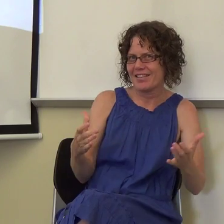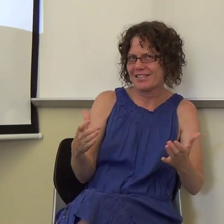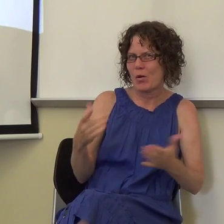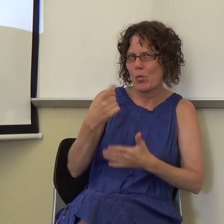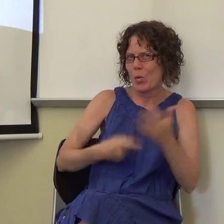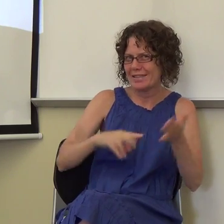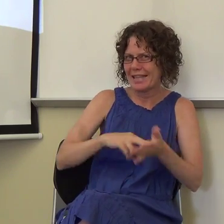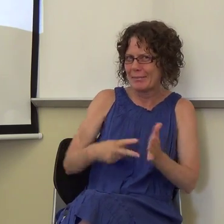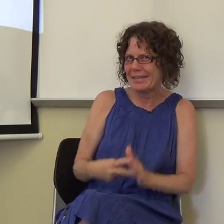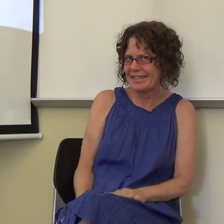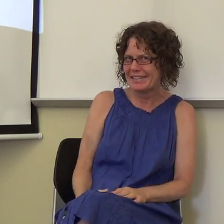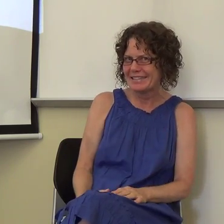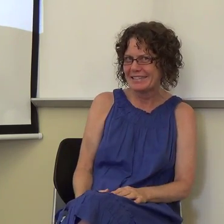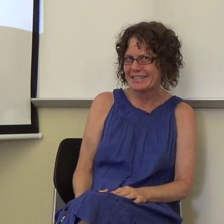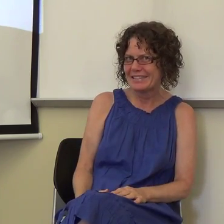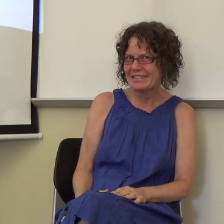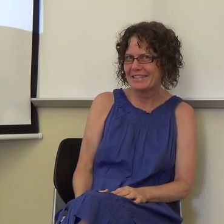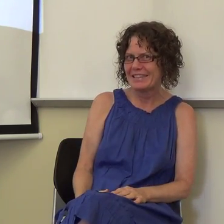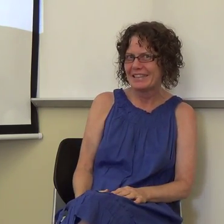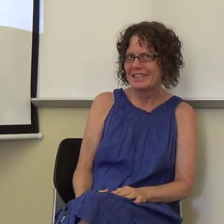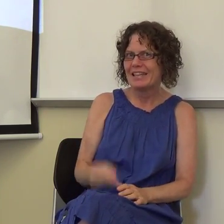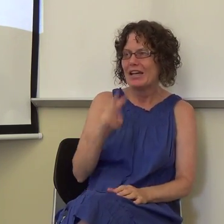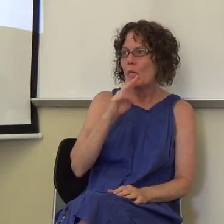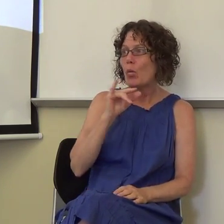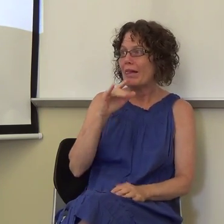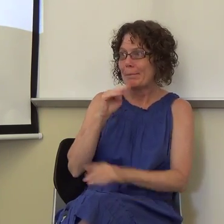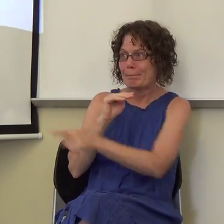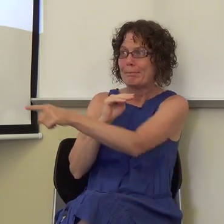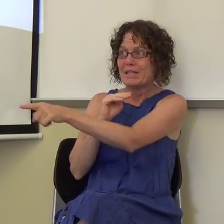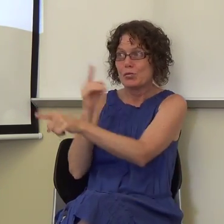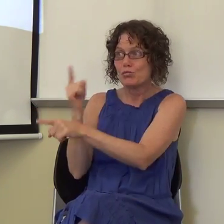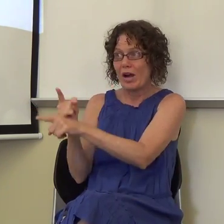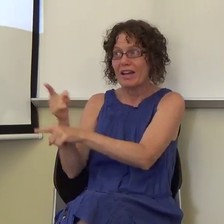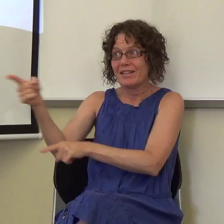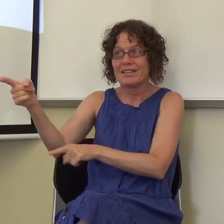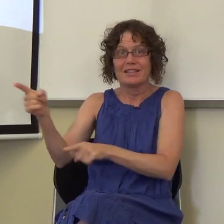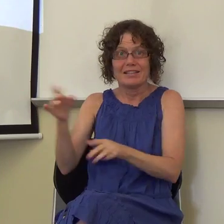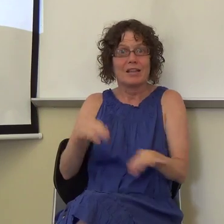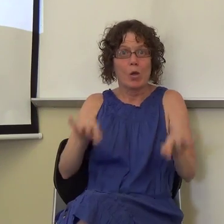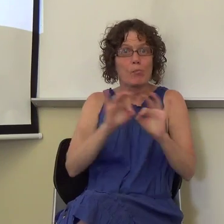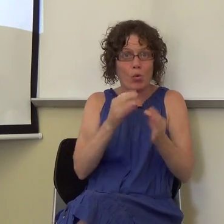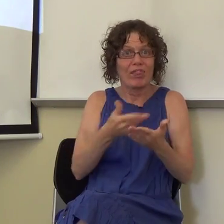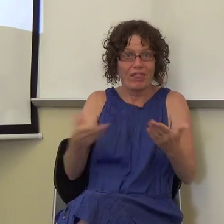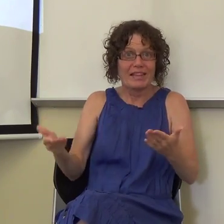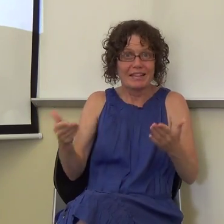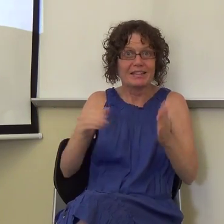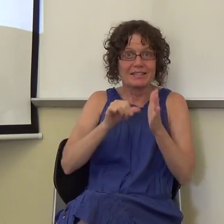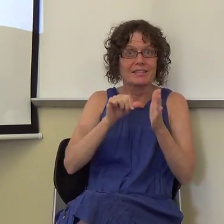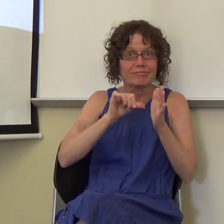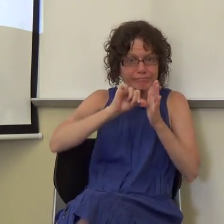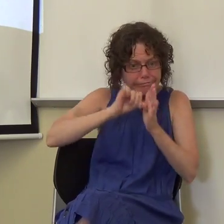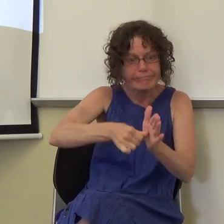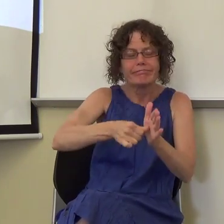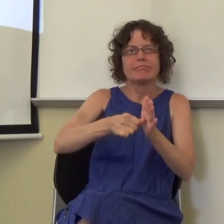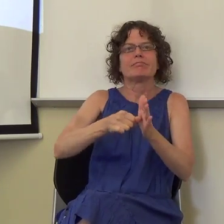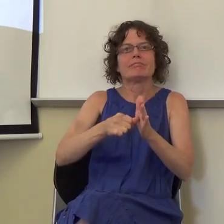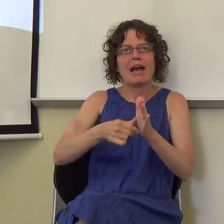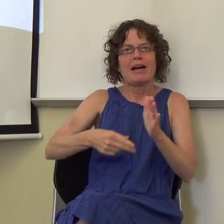mean? Liam's actually right. Yes, you need to highlight the important things, but figuring out what's important is the trick.